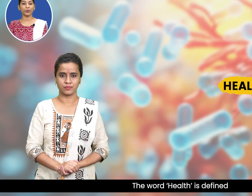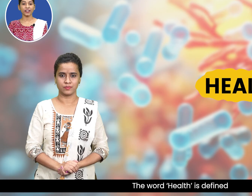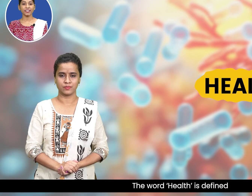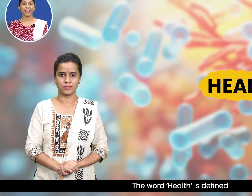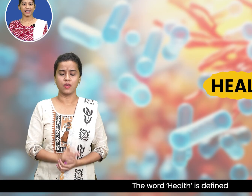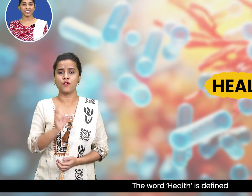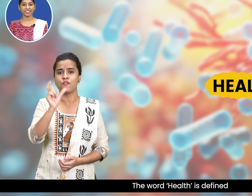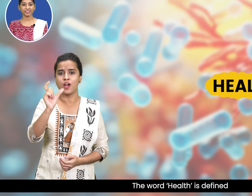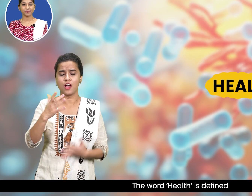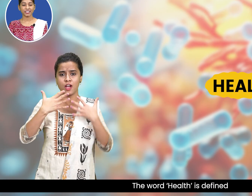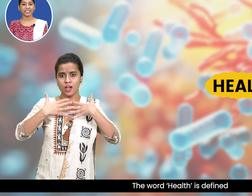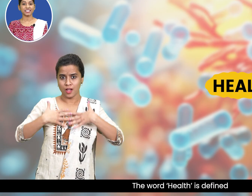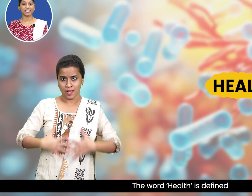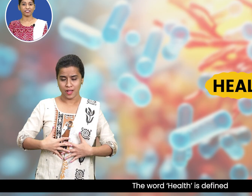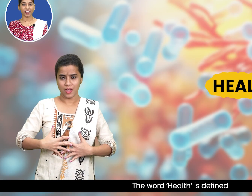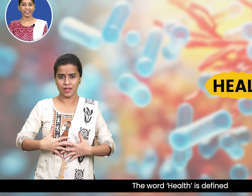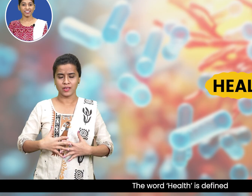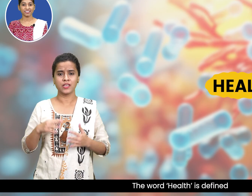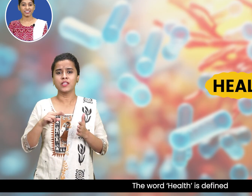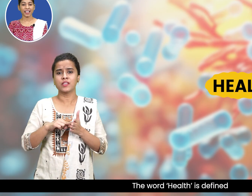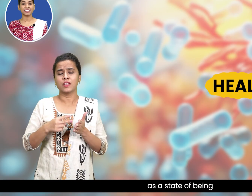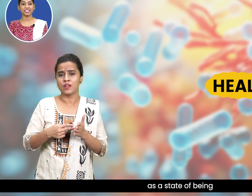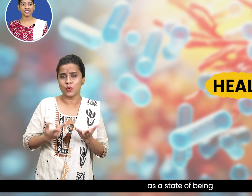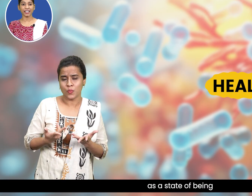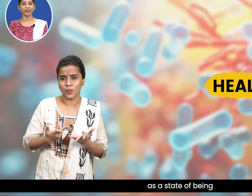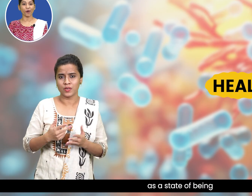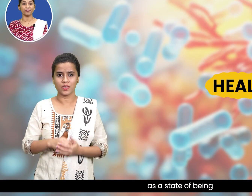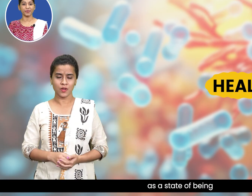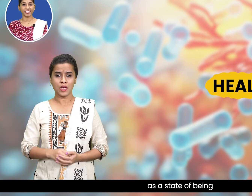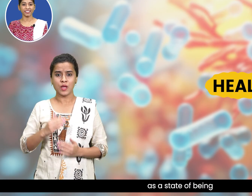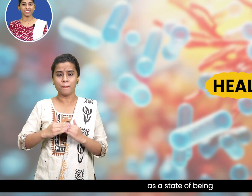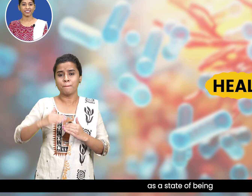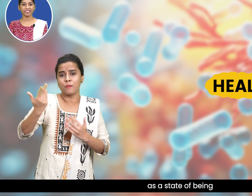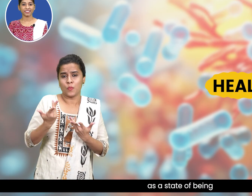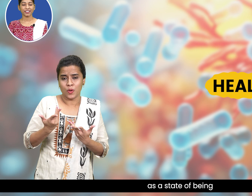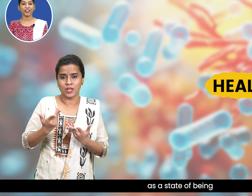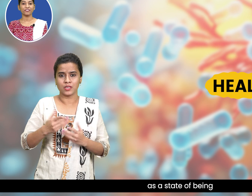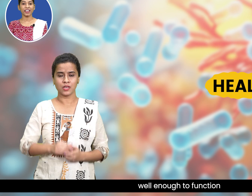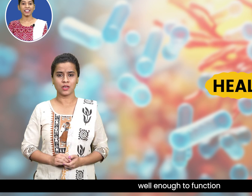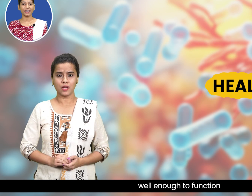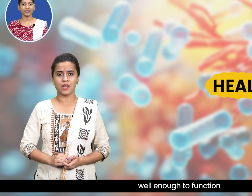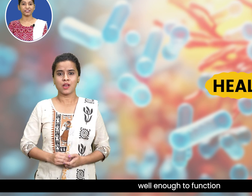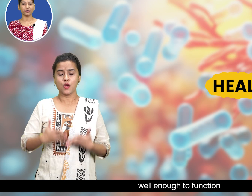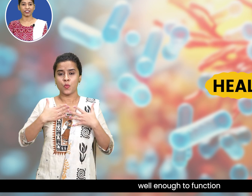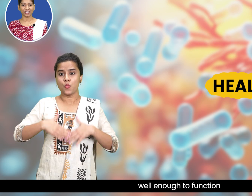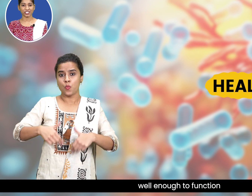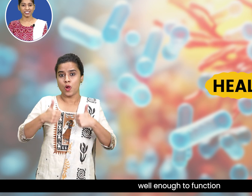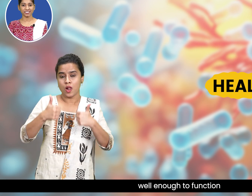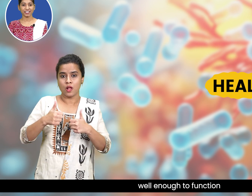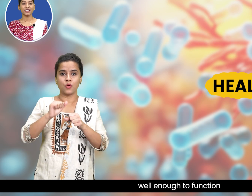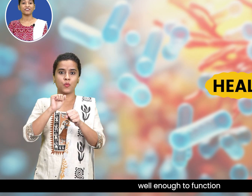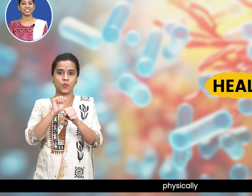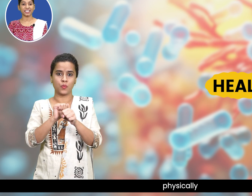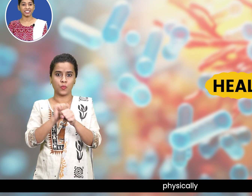The word health is defined as a state of being well enough to